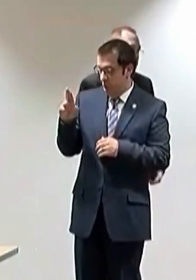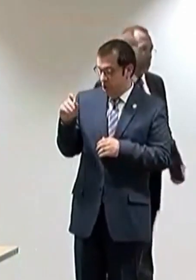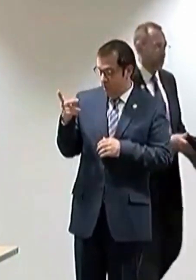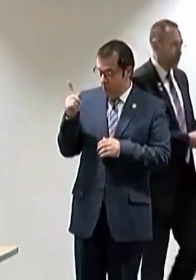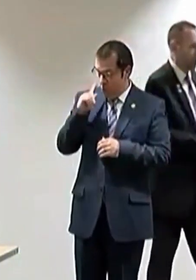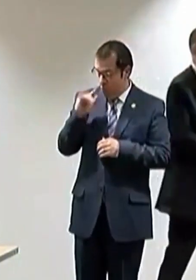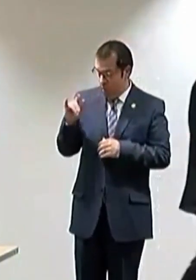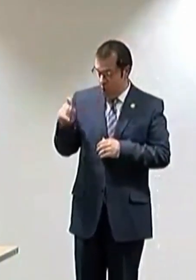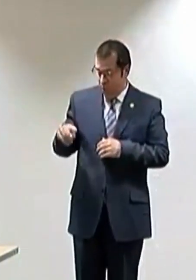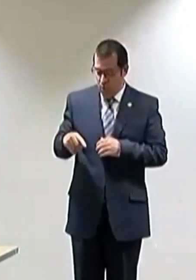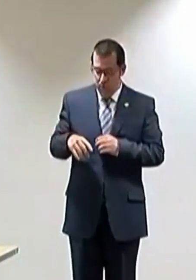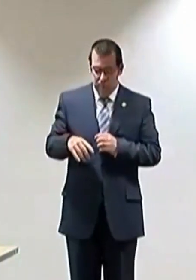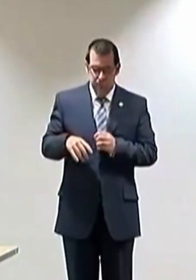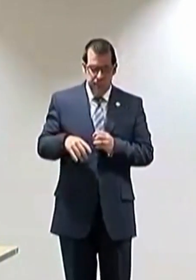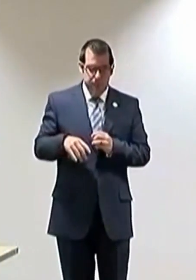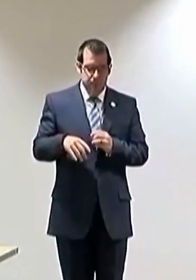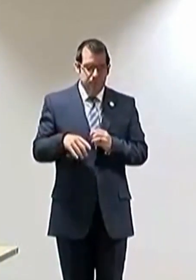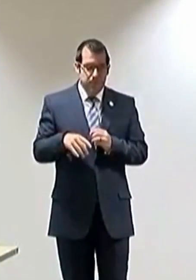question?